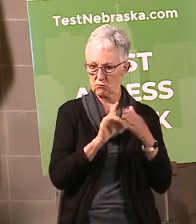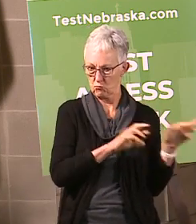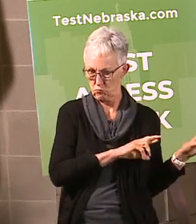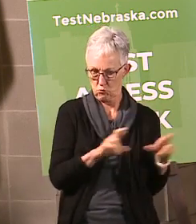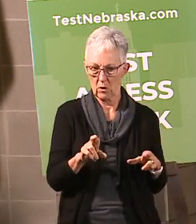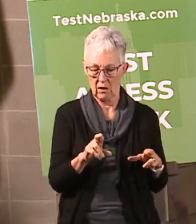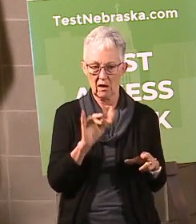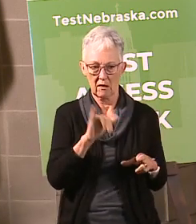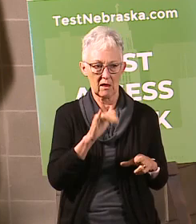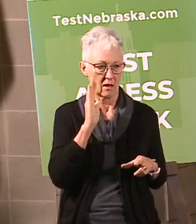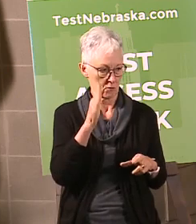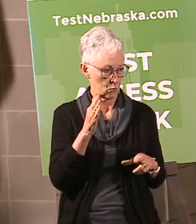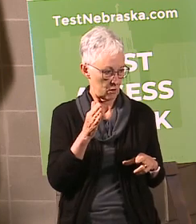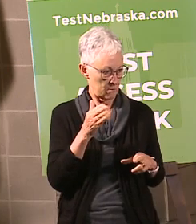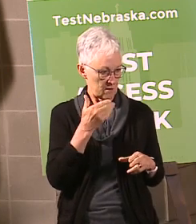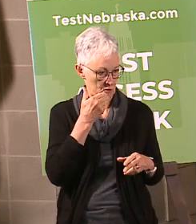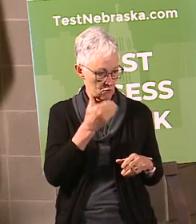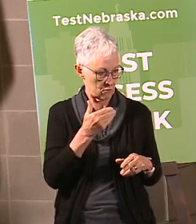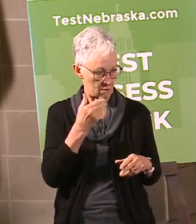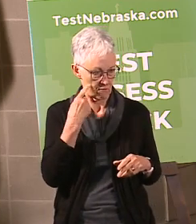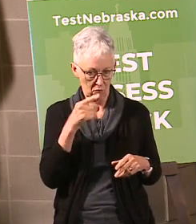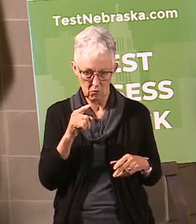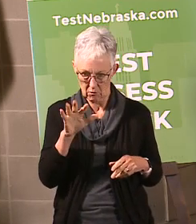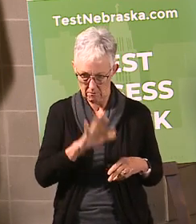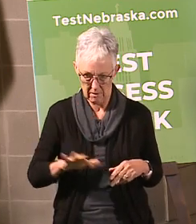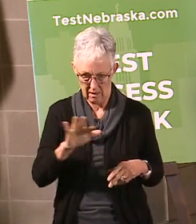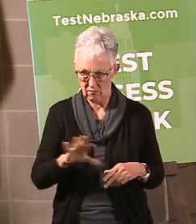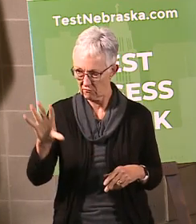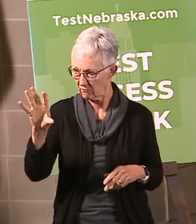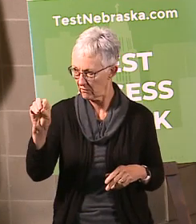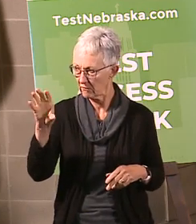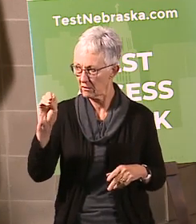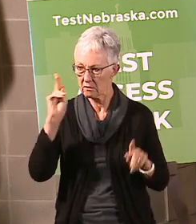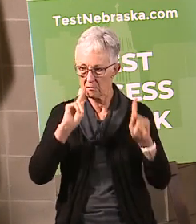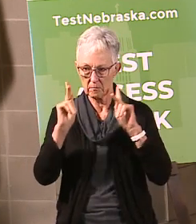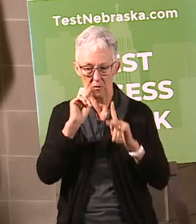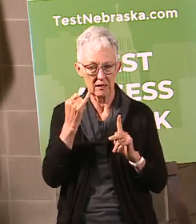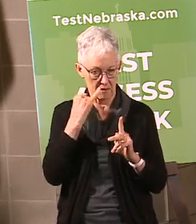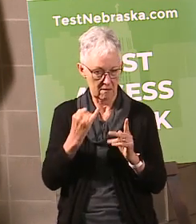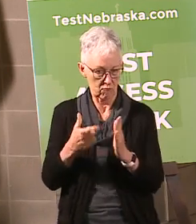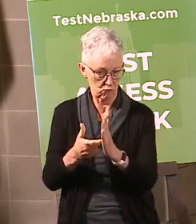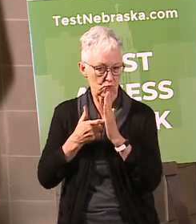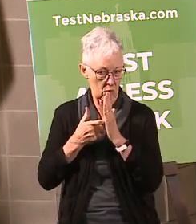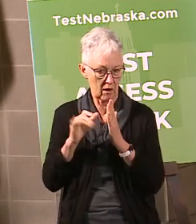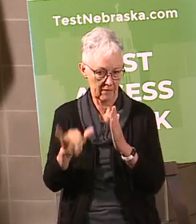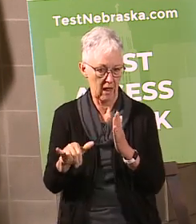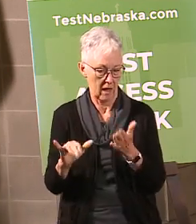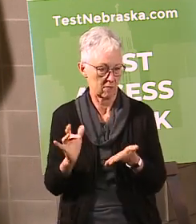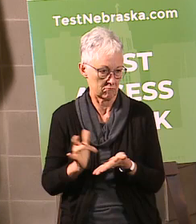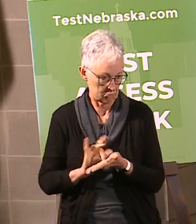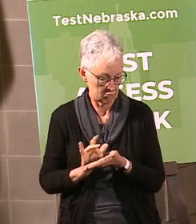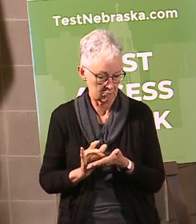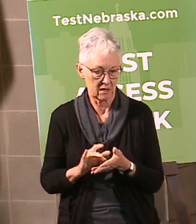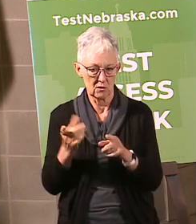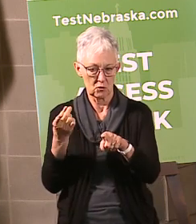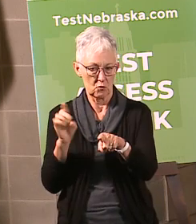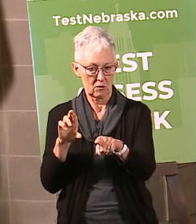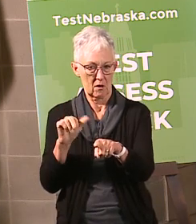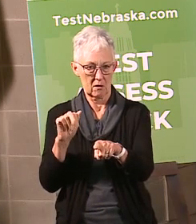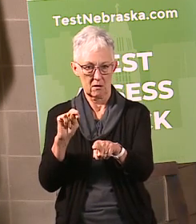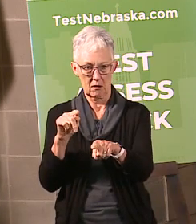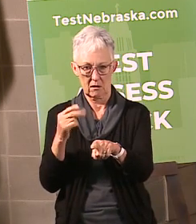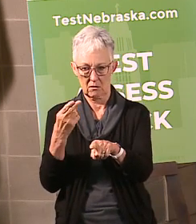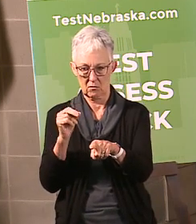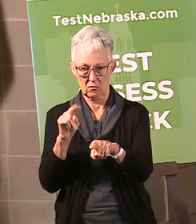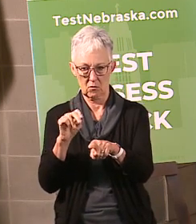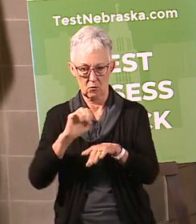serve approximately, I think we just determined about 50 people maybe, something like that. So Dr. Antone is putting together a team about how those will be